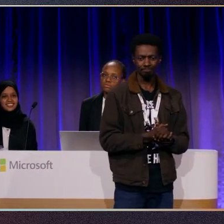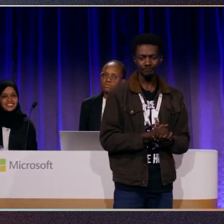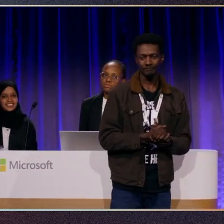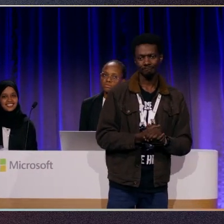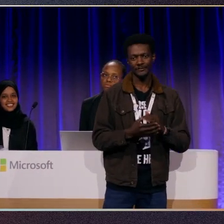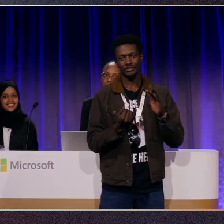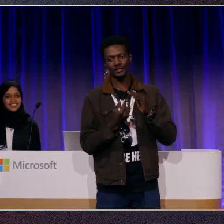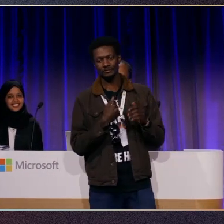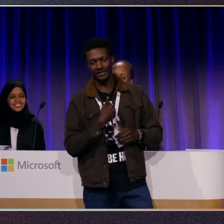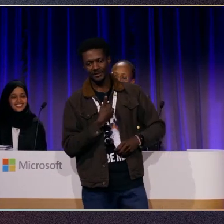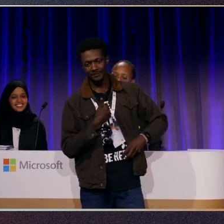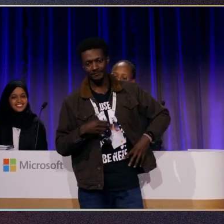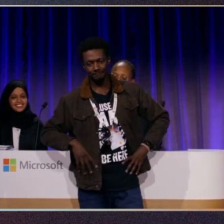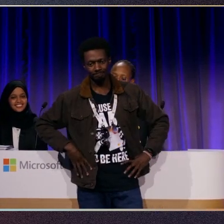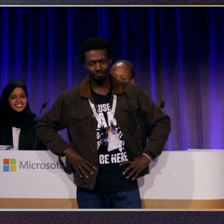me.